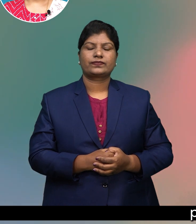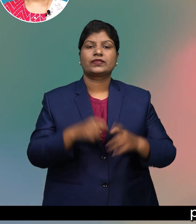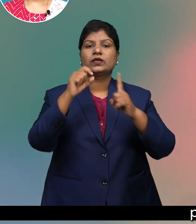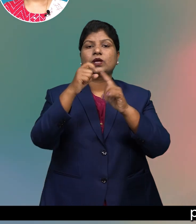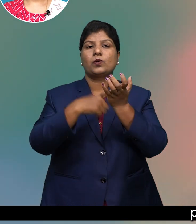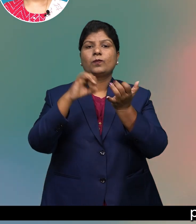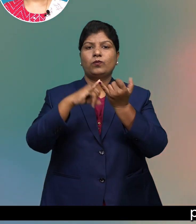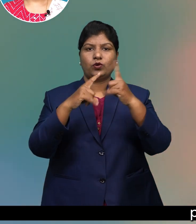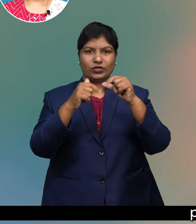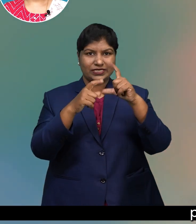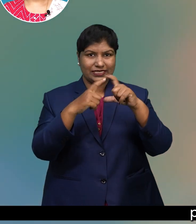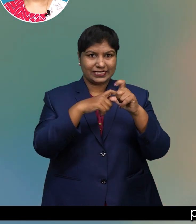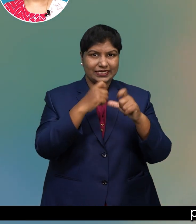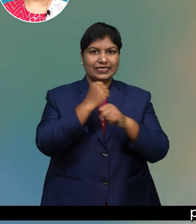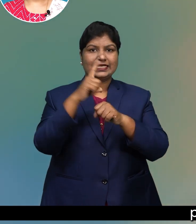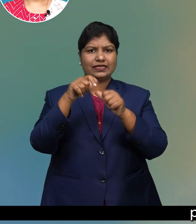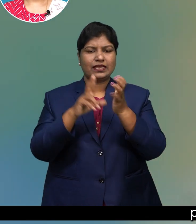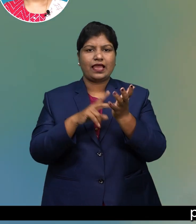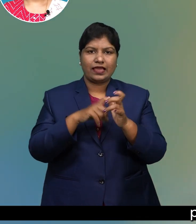prostate gland,